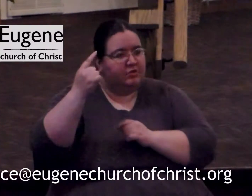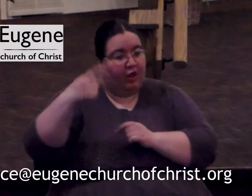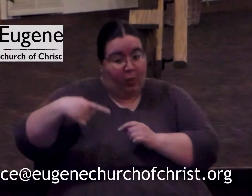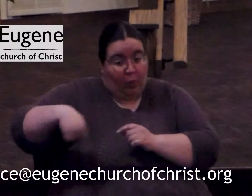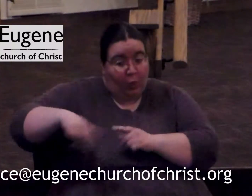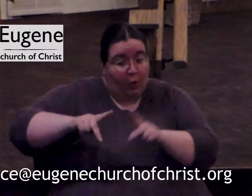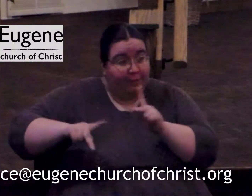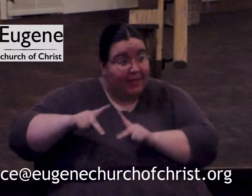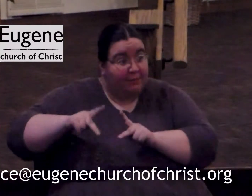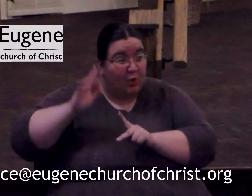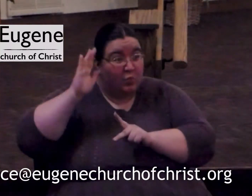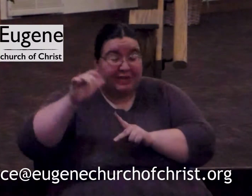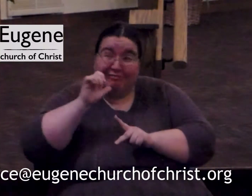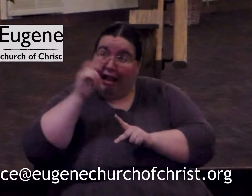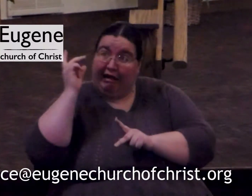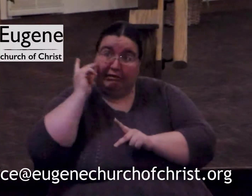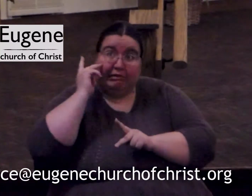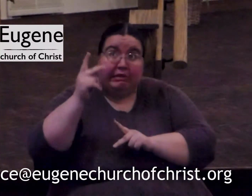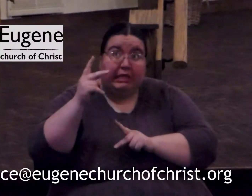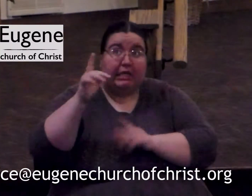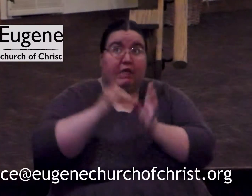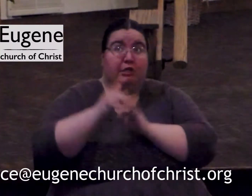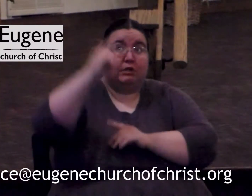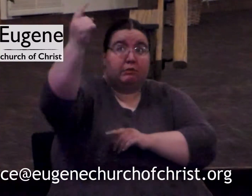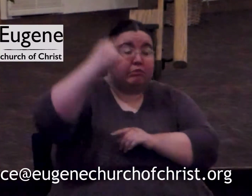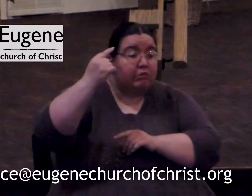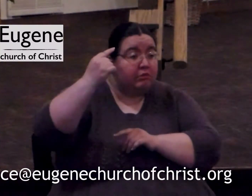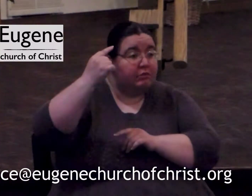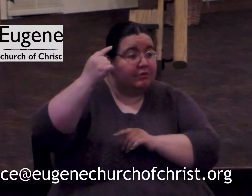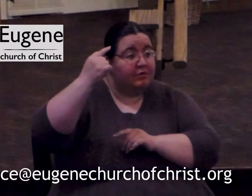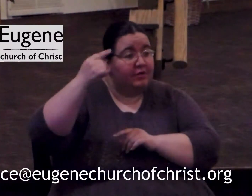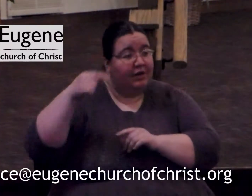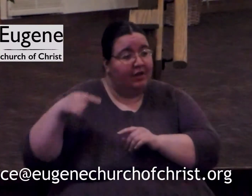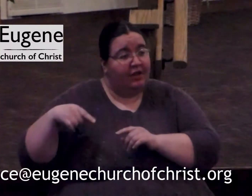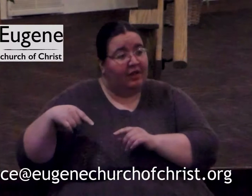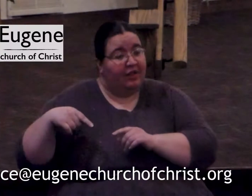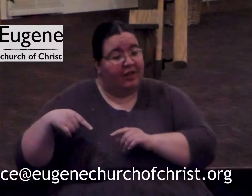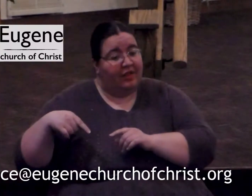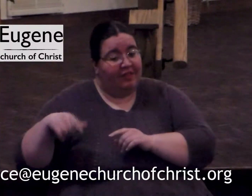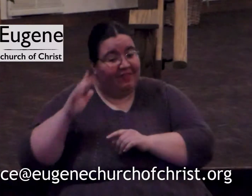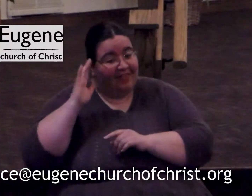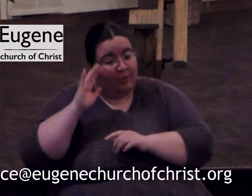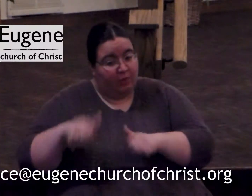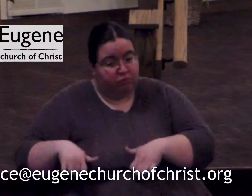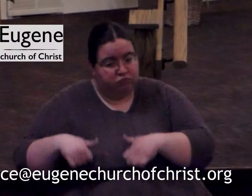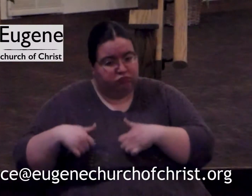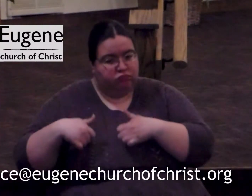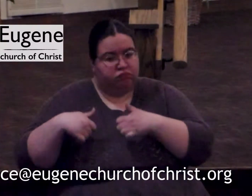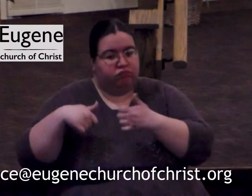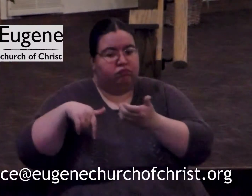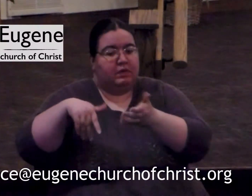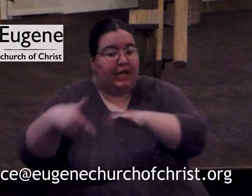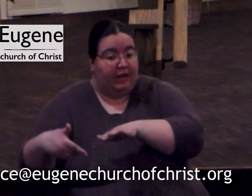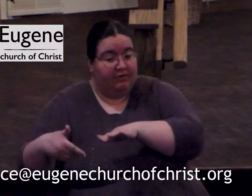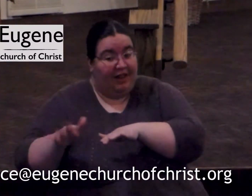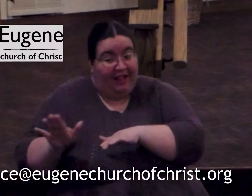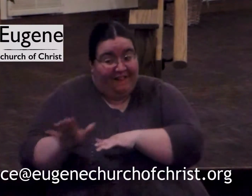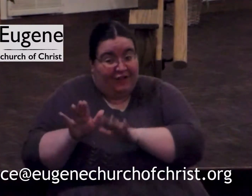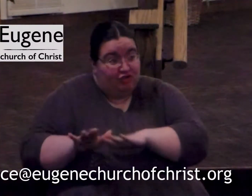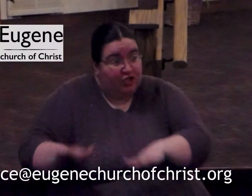going to see heaven and all those things, but they're going to live out their entire lives before Christ returns. And their children are going to live out their entire lives